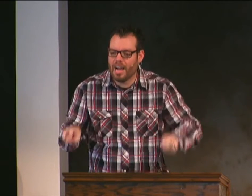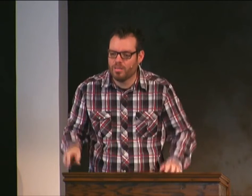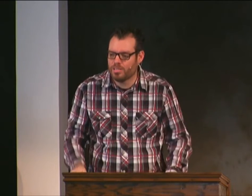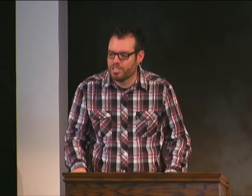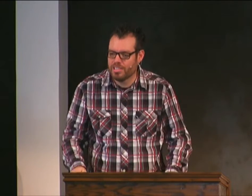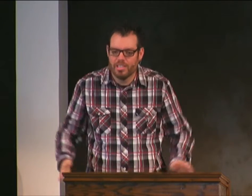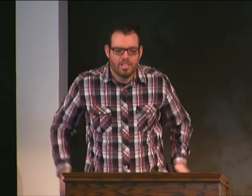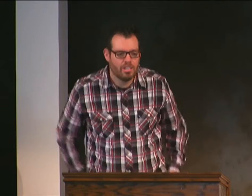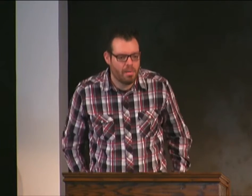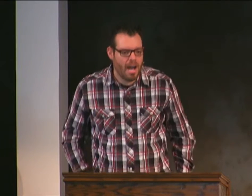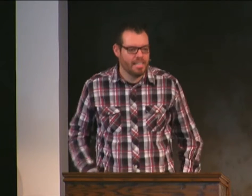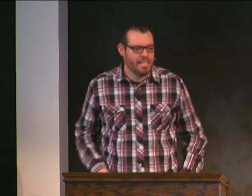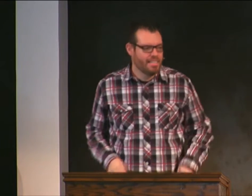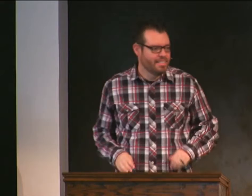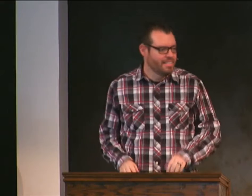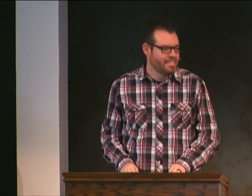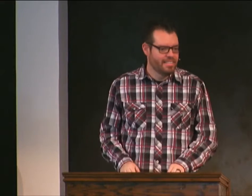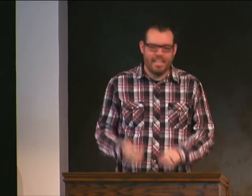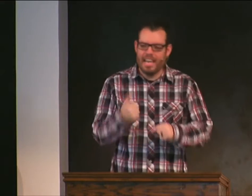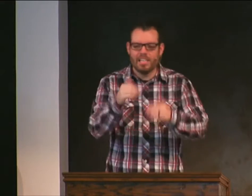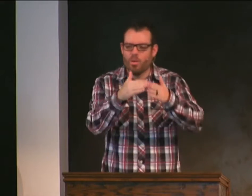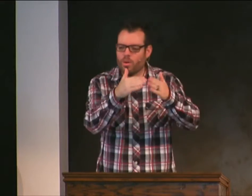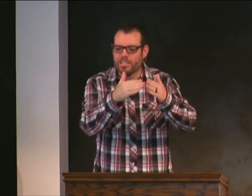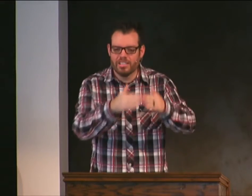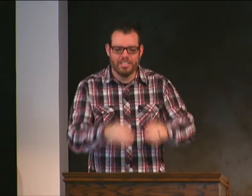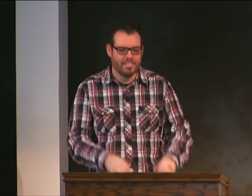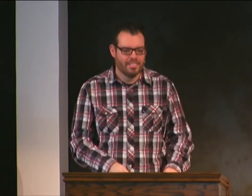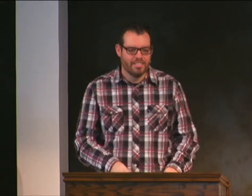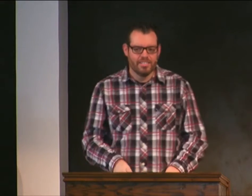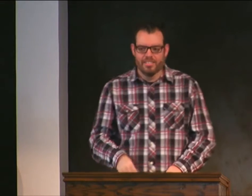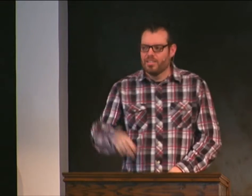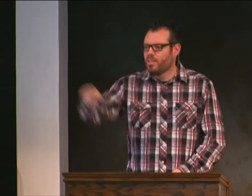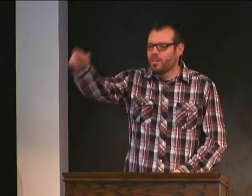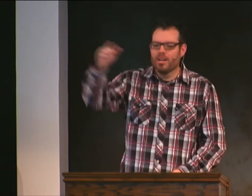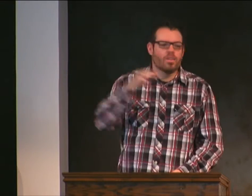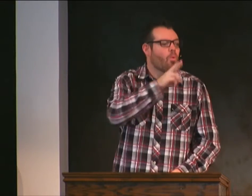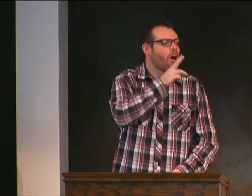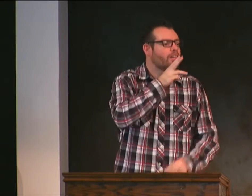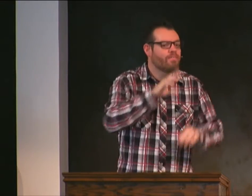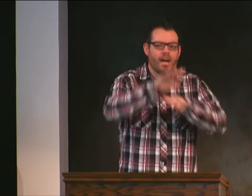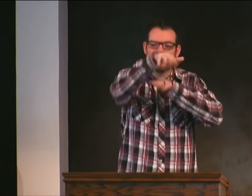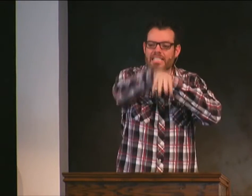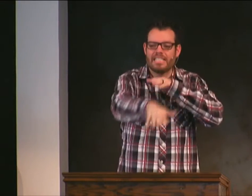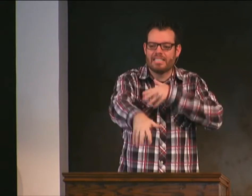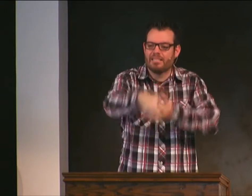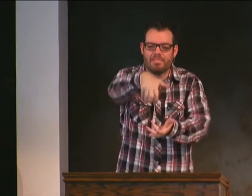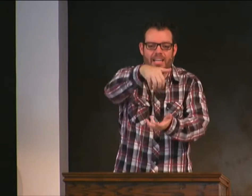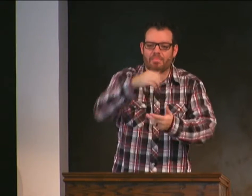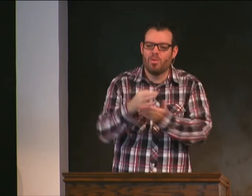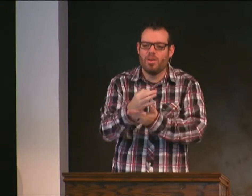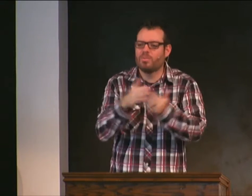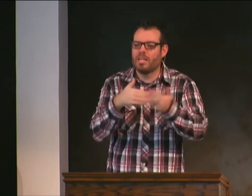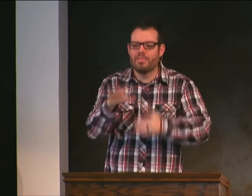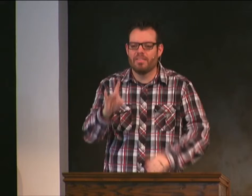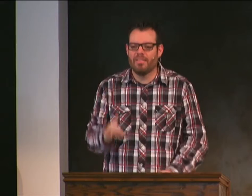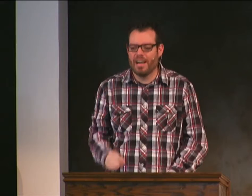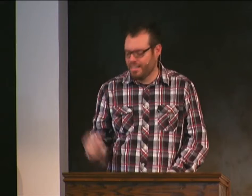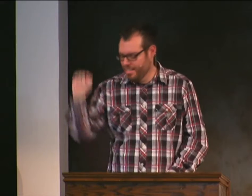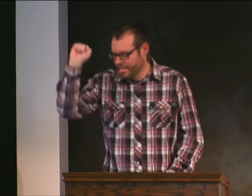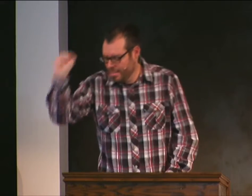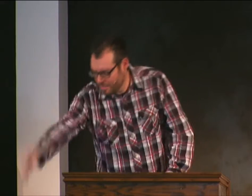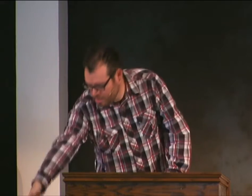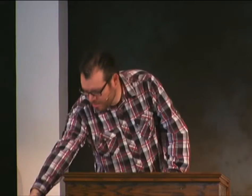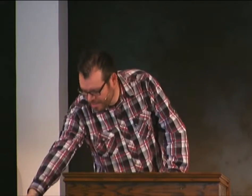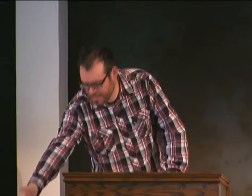your couch, your pocket, any corner, the water fountains, pick up the coins, whatever you can